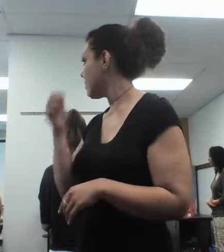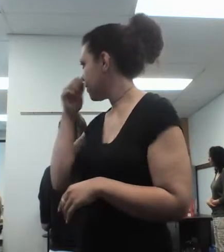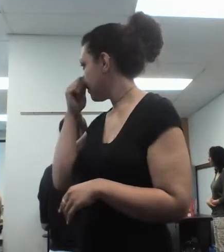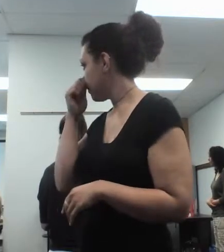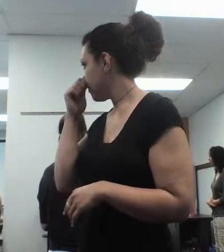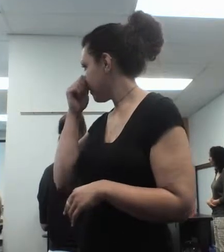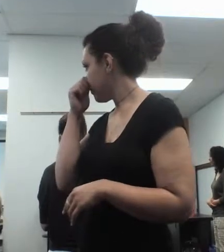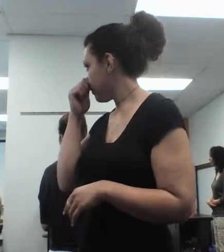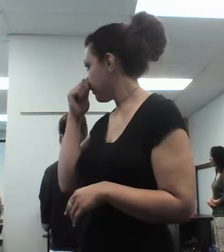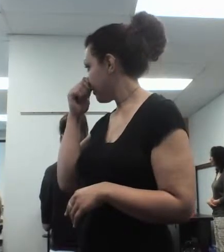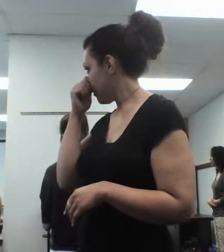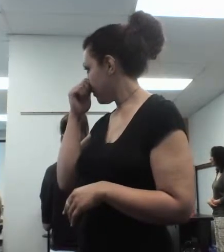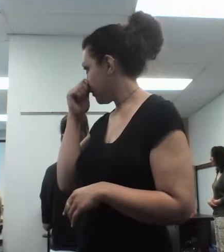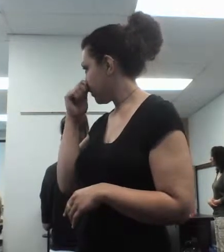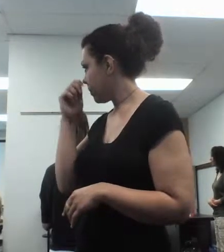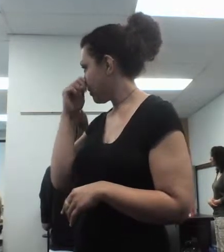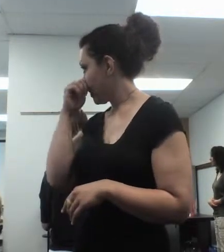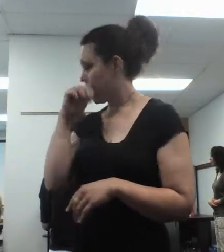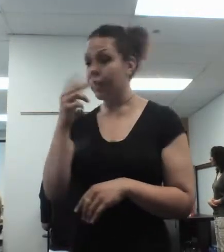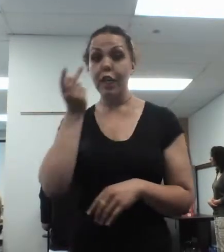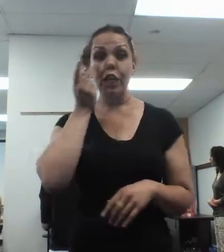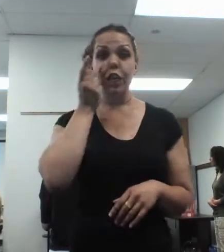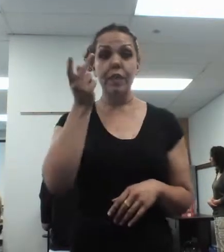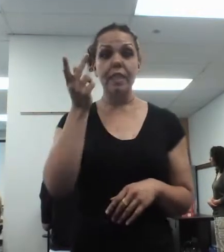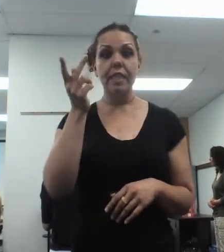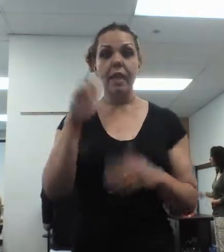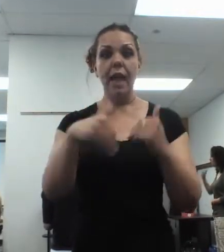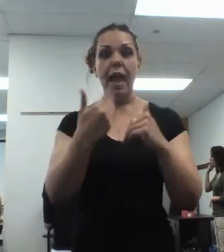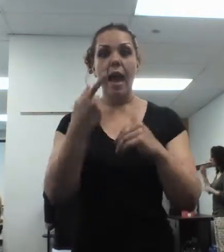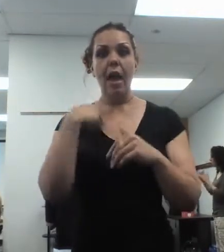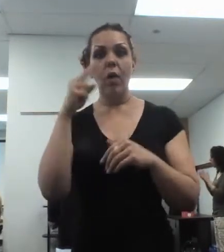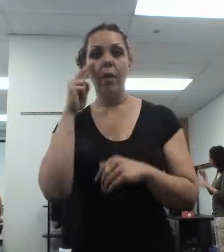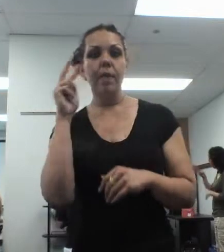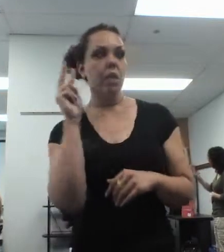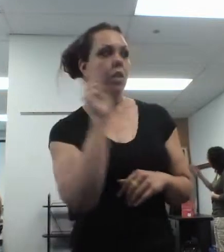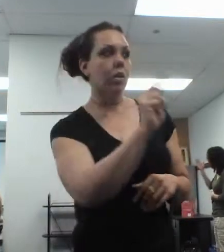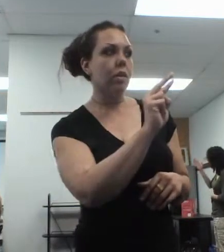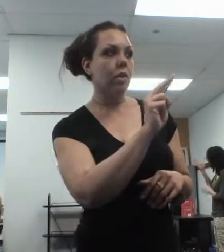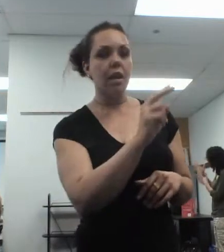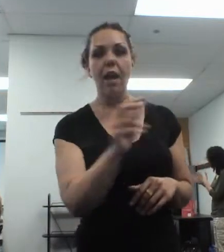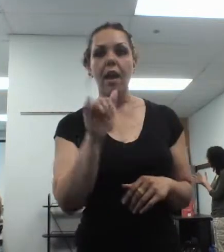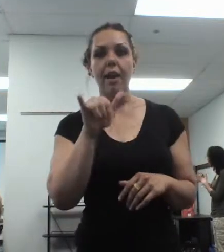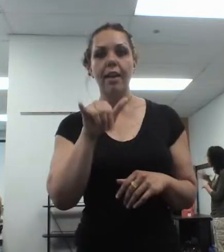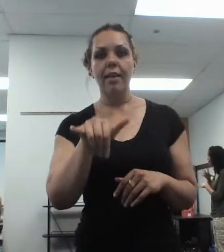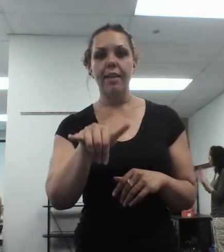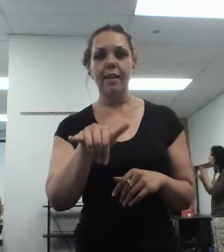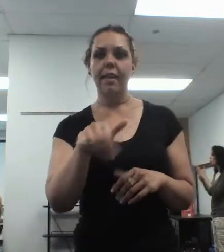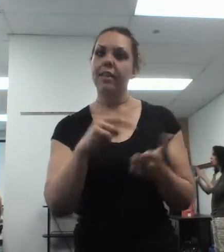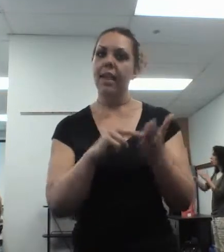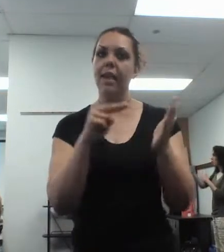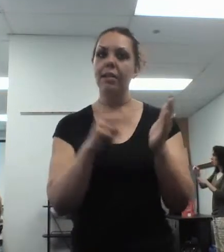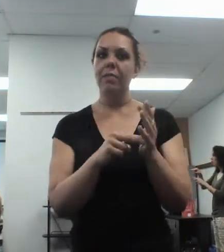See how I'm looking at her? So that's directing your eyes to look at her. So it's not me that's nervous, okay? But I'm going to act nervous.